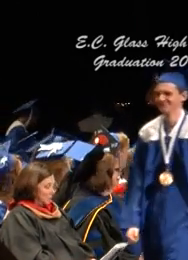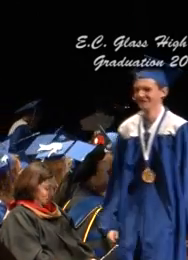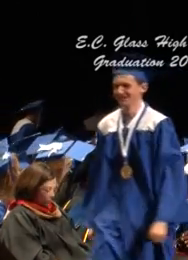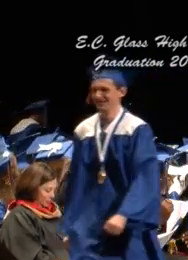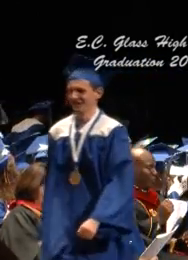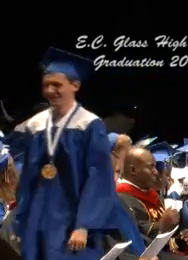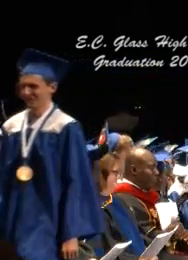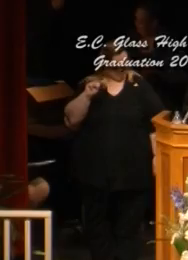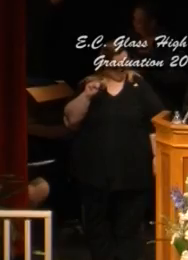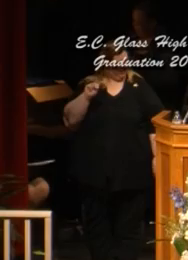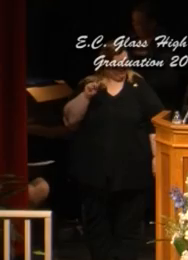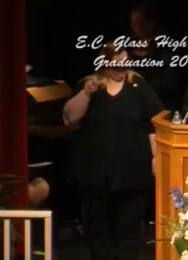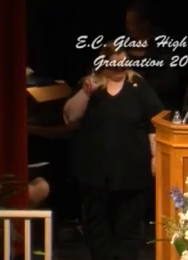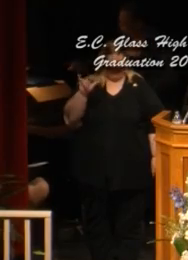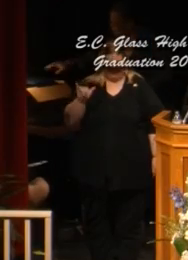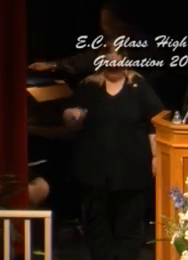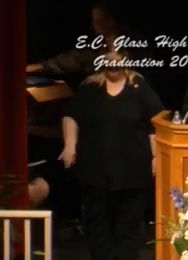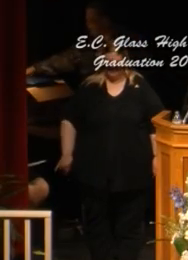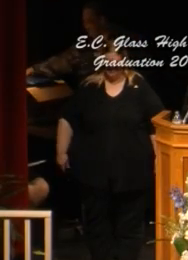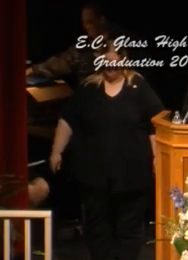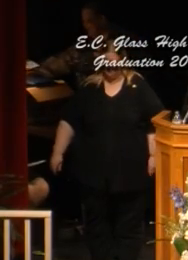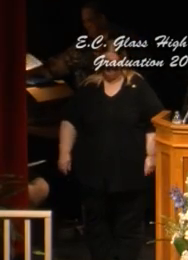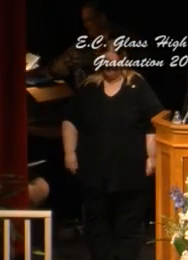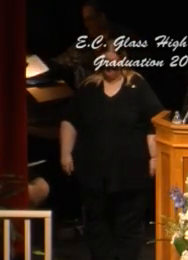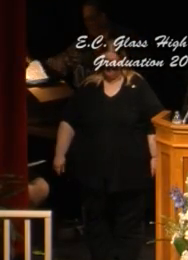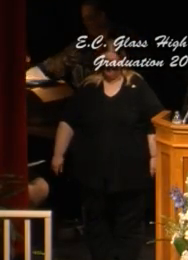Rashawn Wendell Kelly.